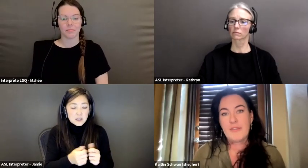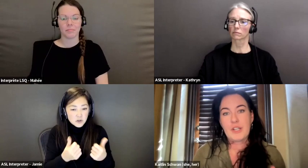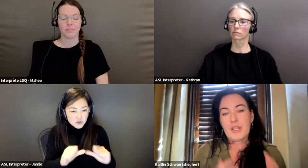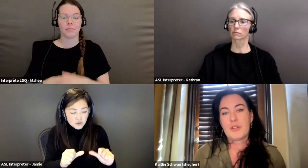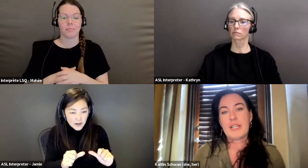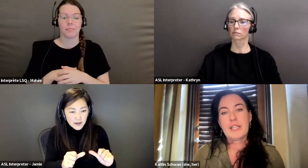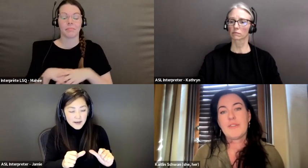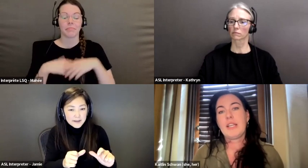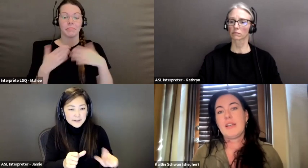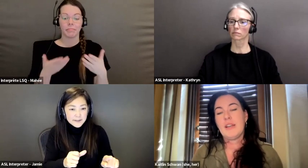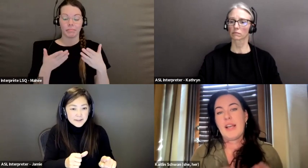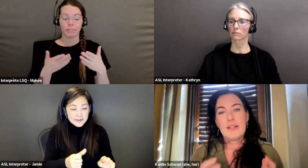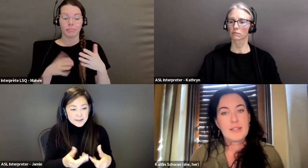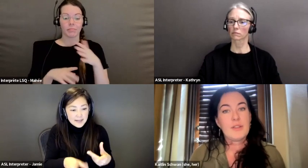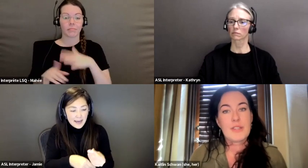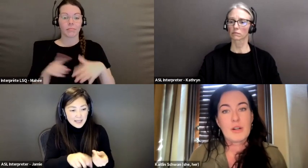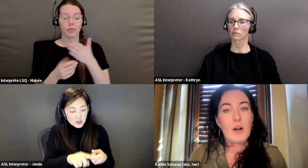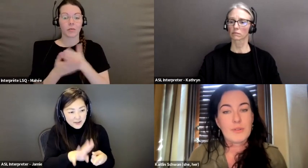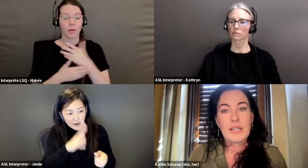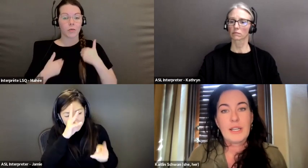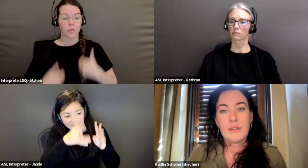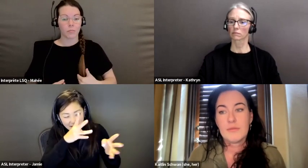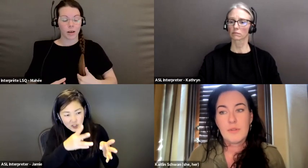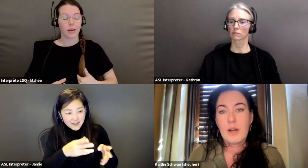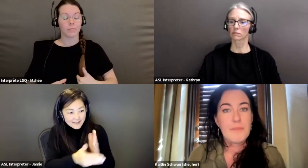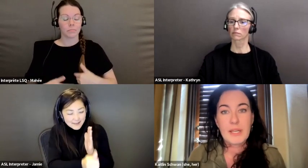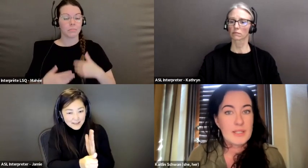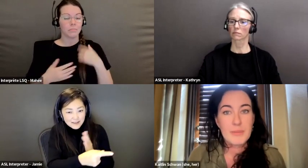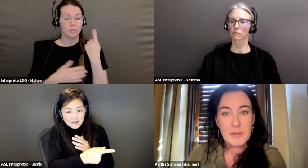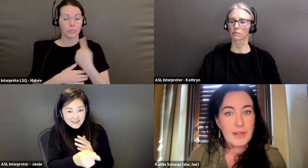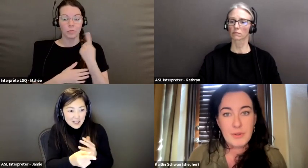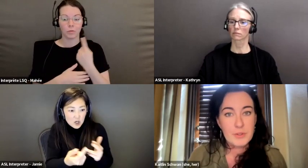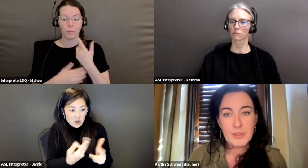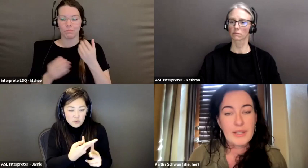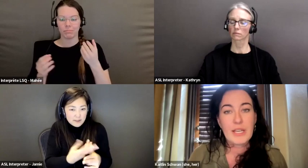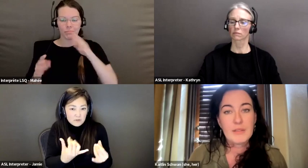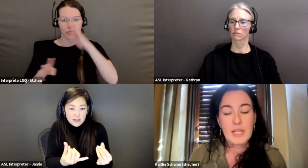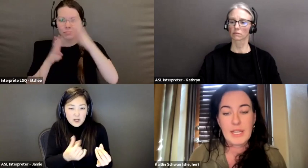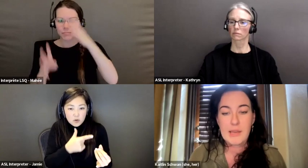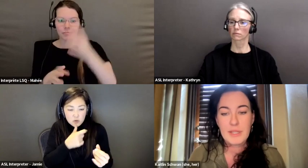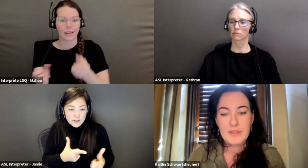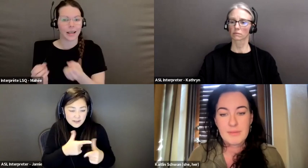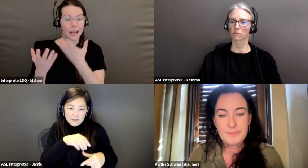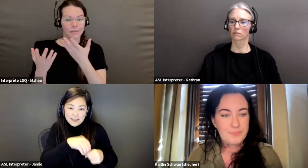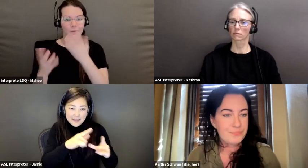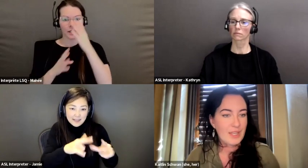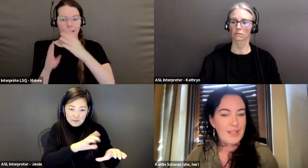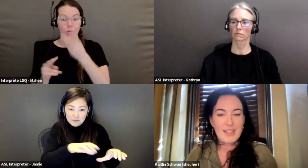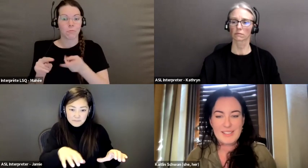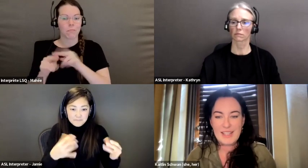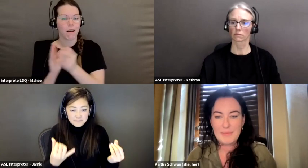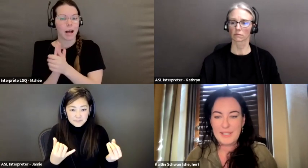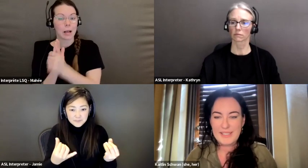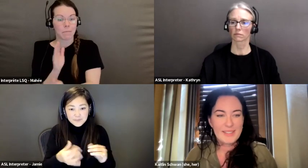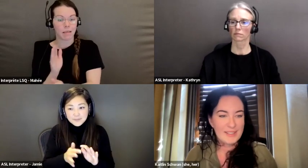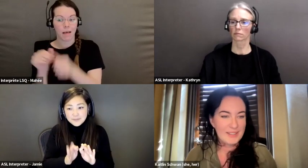the innovation and creativity and skills that are already being exhibited by folks who are living in encampments.